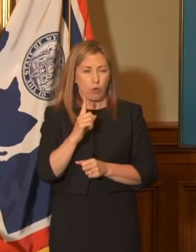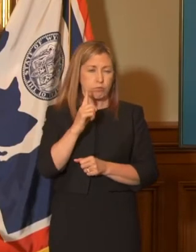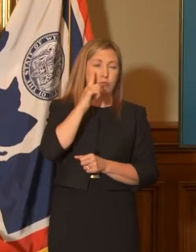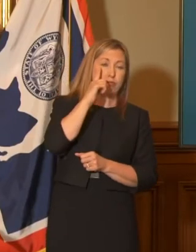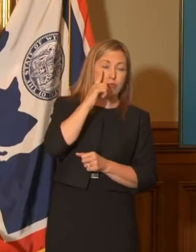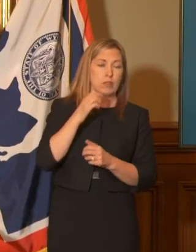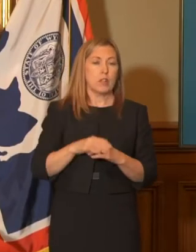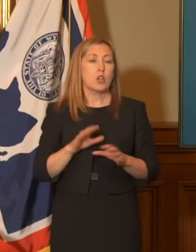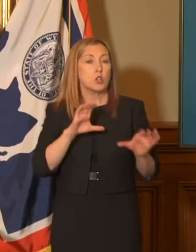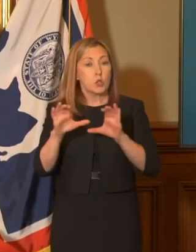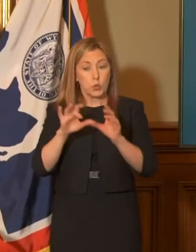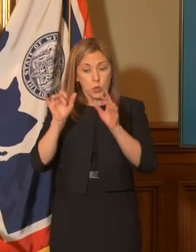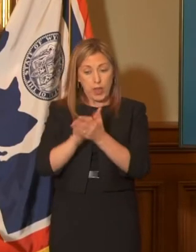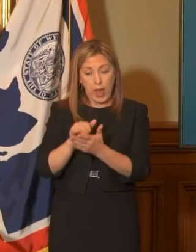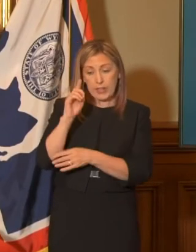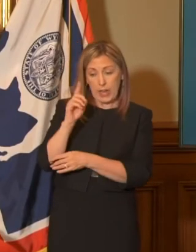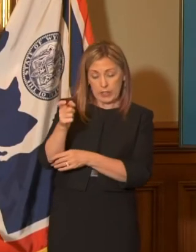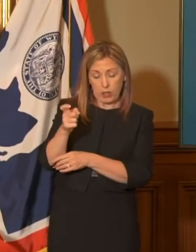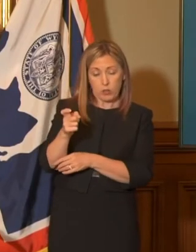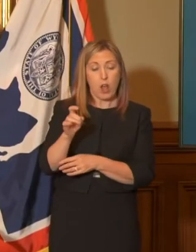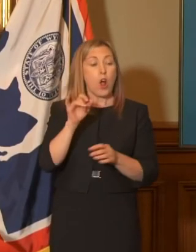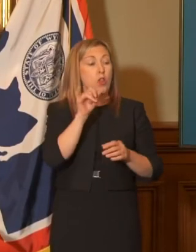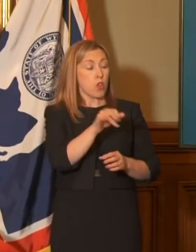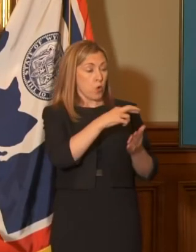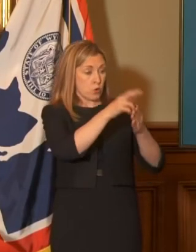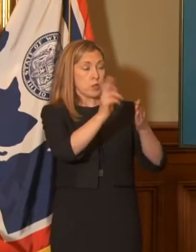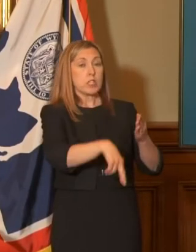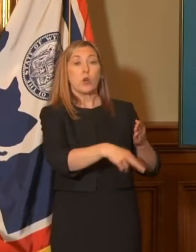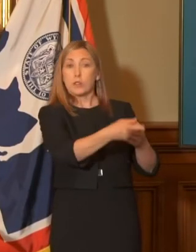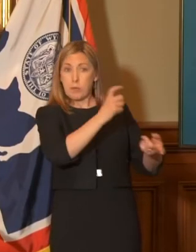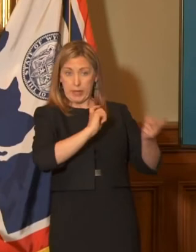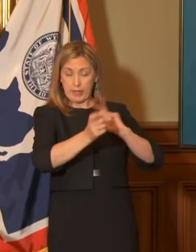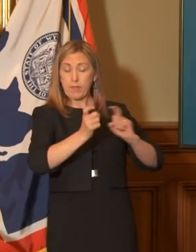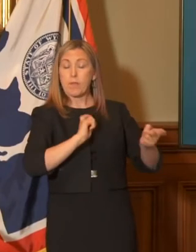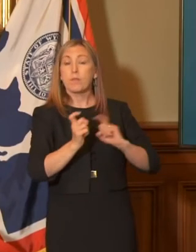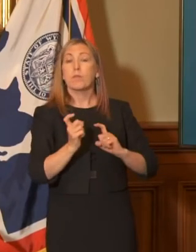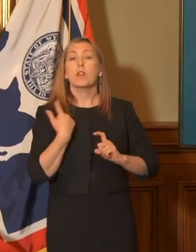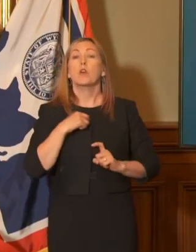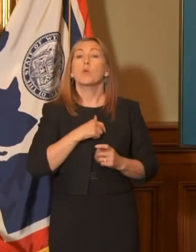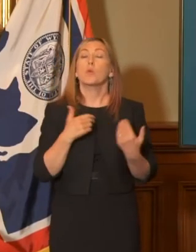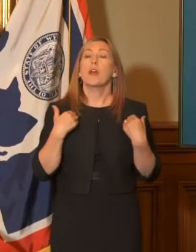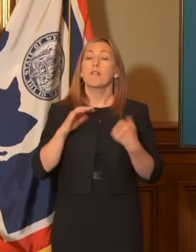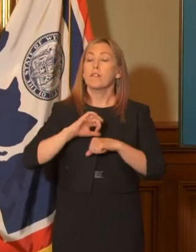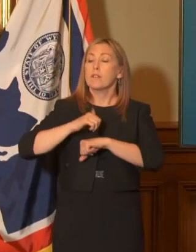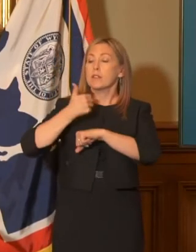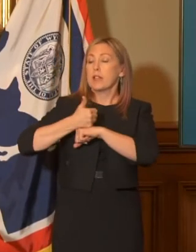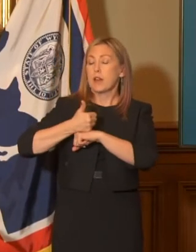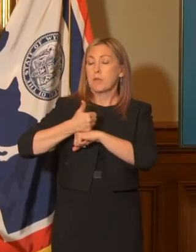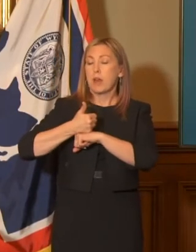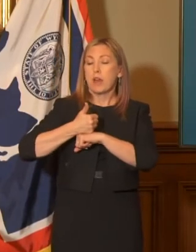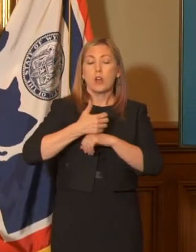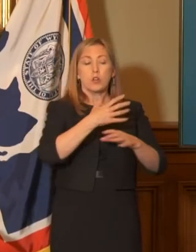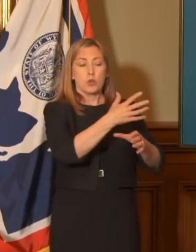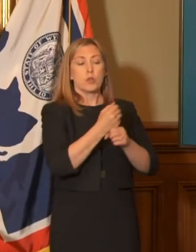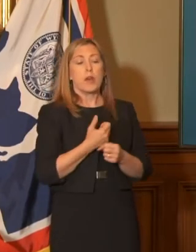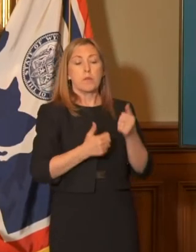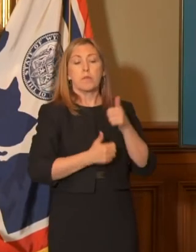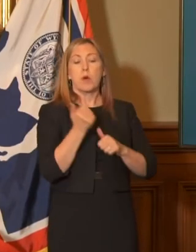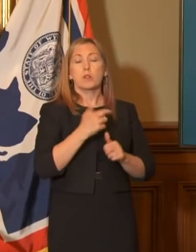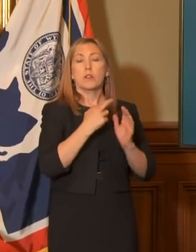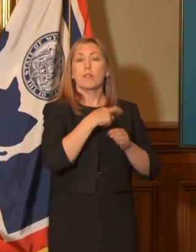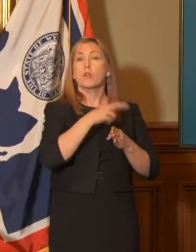But those results are being given to us. We have systems set up to receive most of these